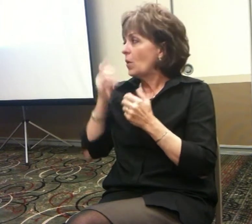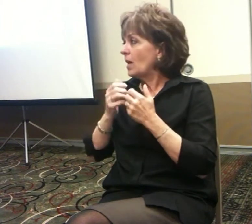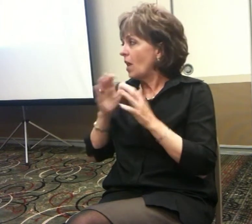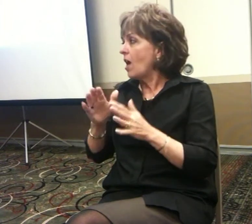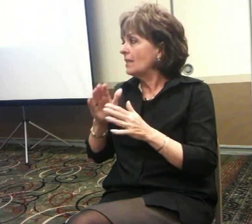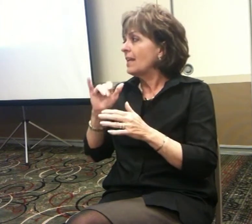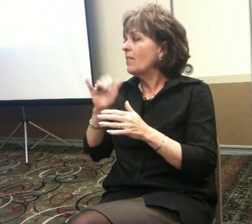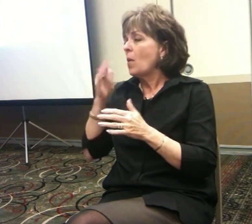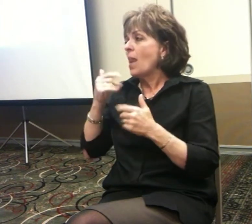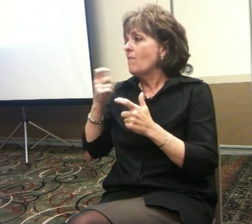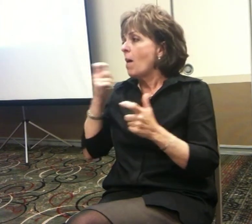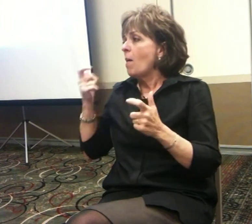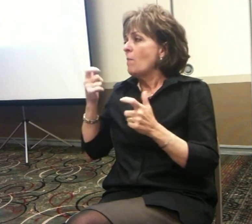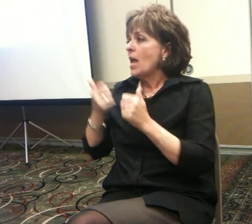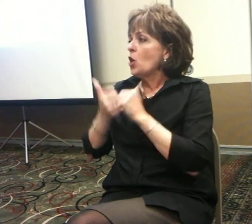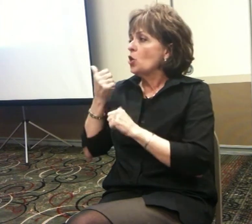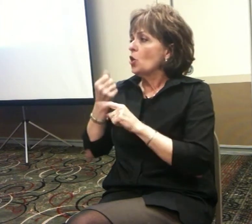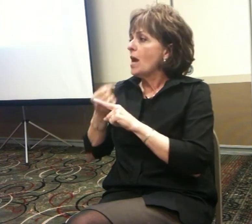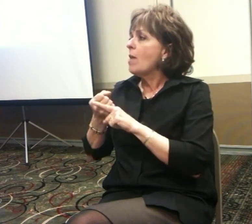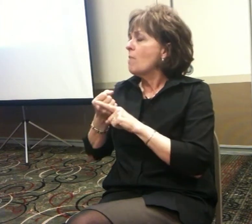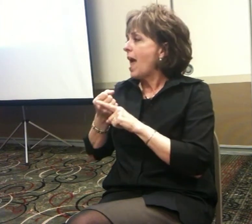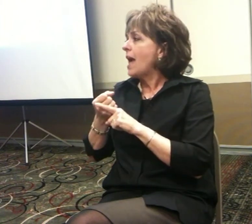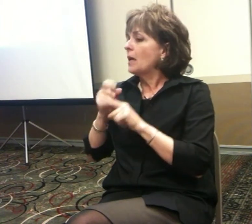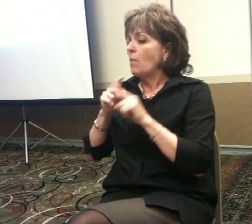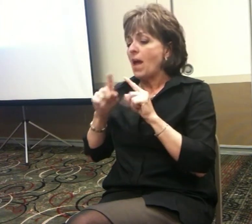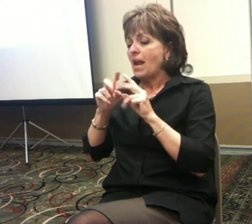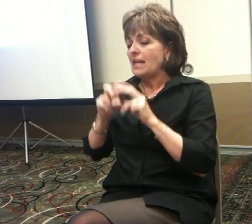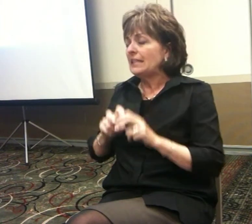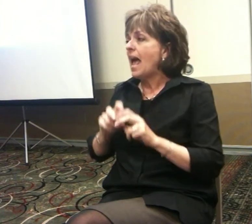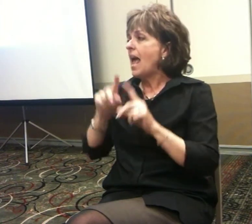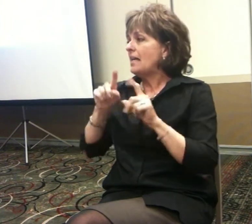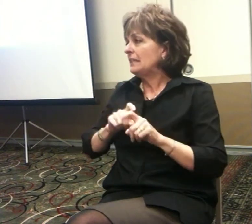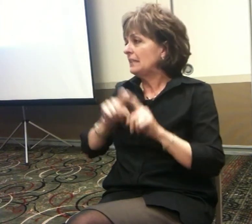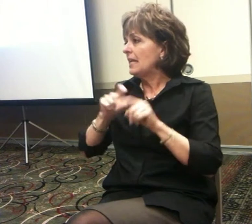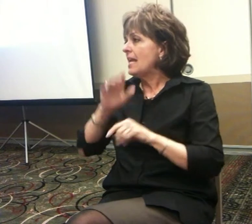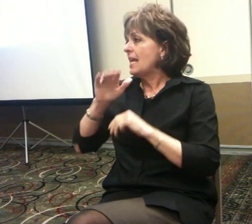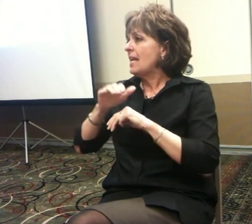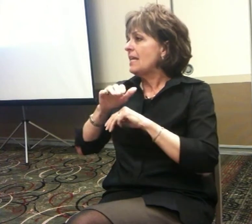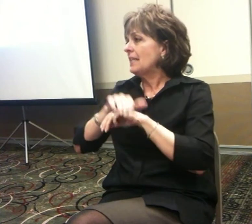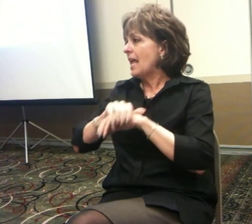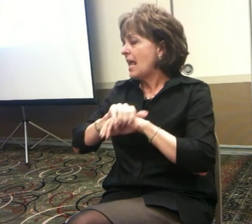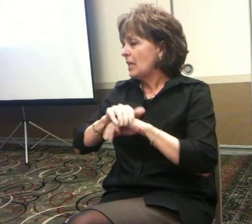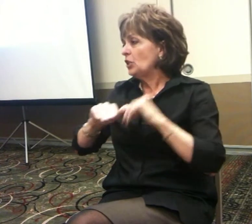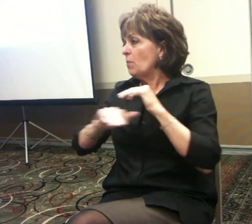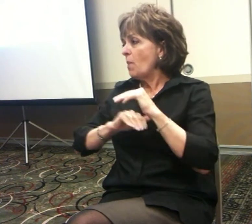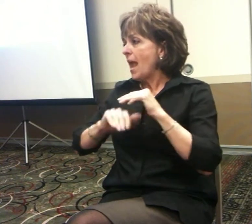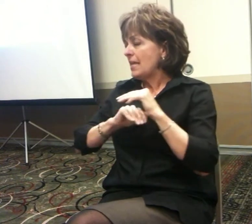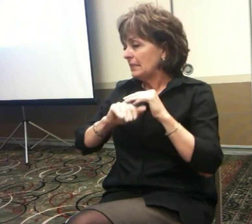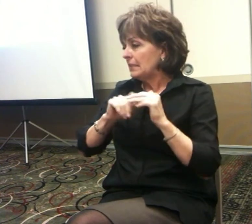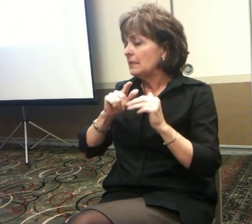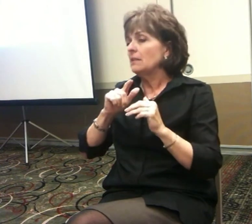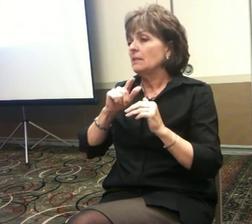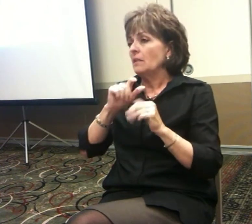than that, but just to assess his English base, and if they're giving him work that's in English, and, you know, but